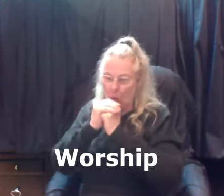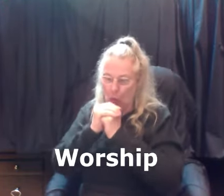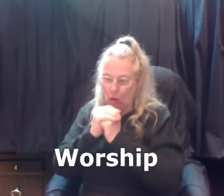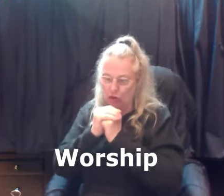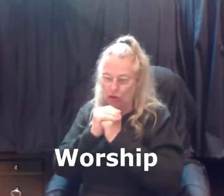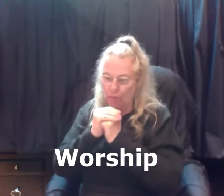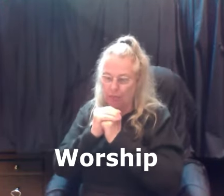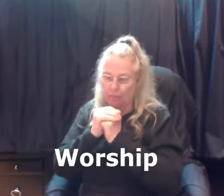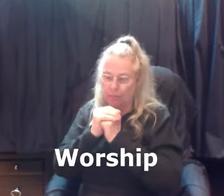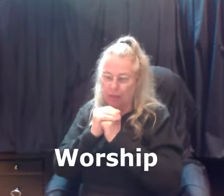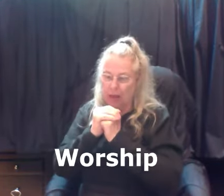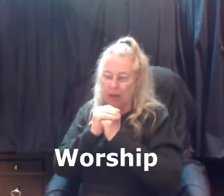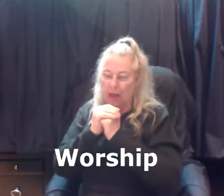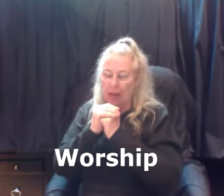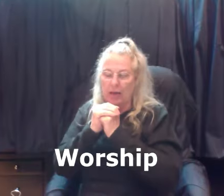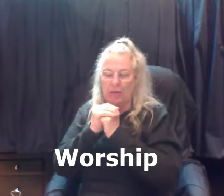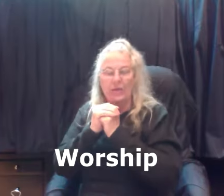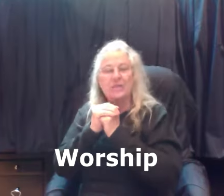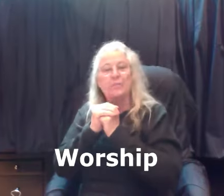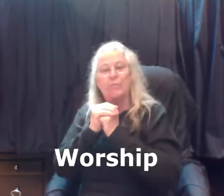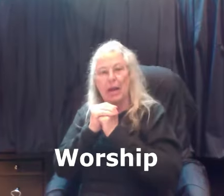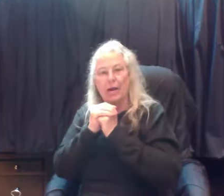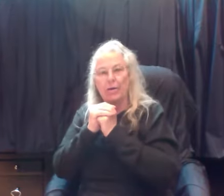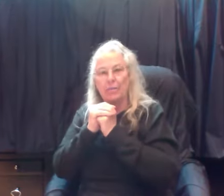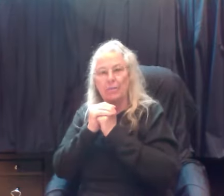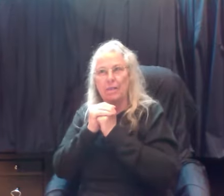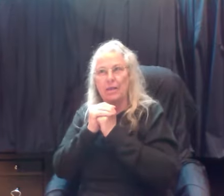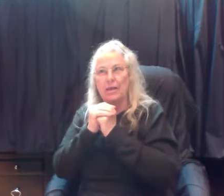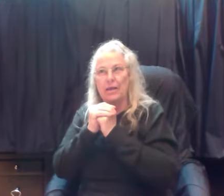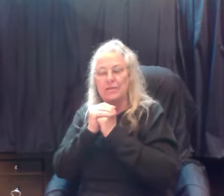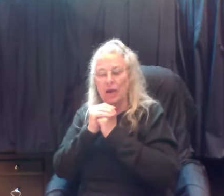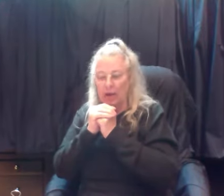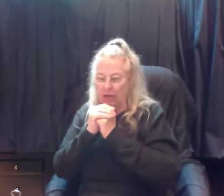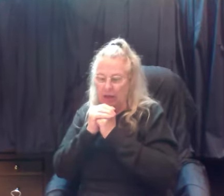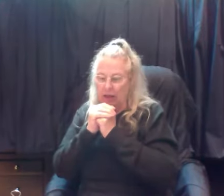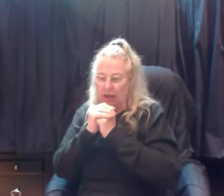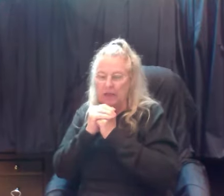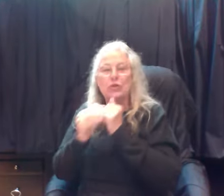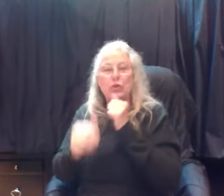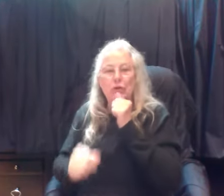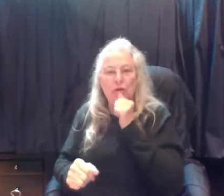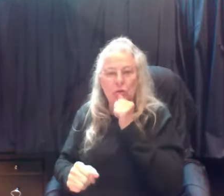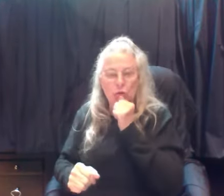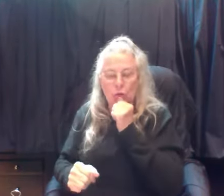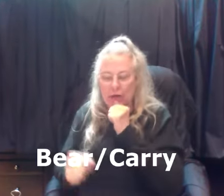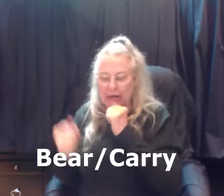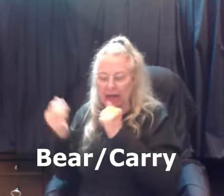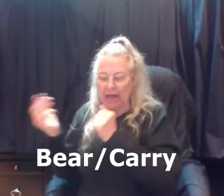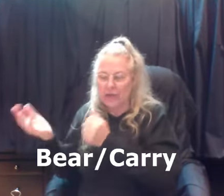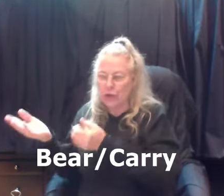Worship. now this bear is not to endure it is to